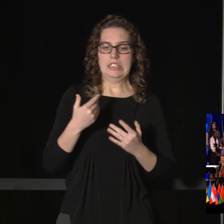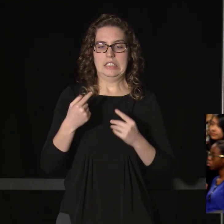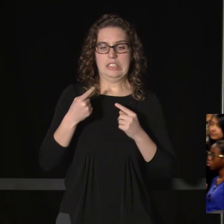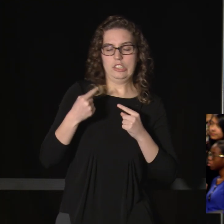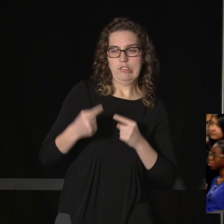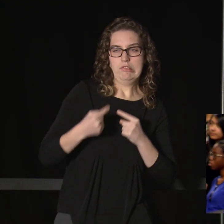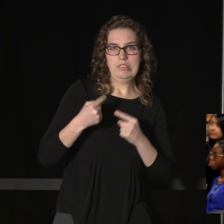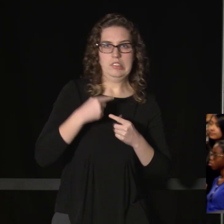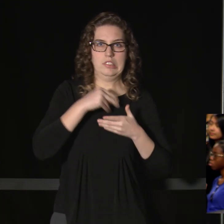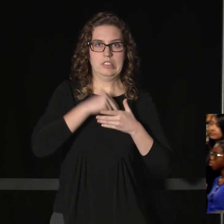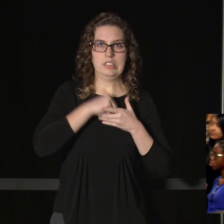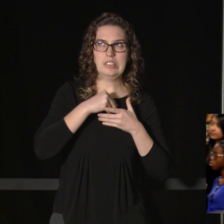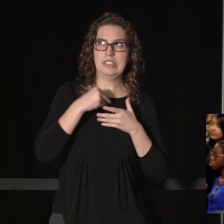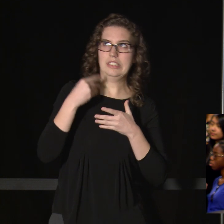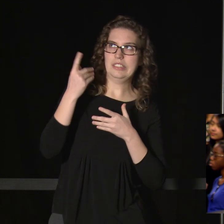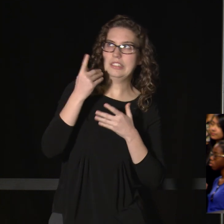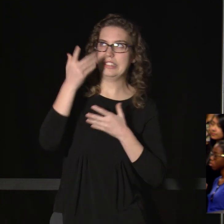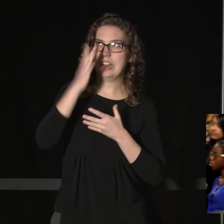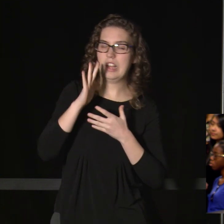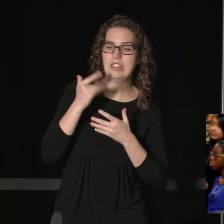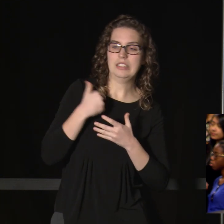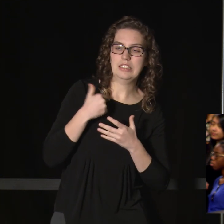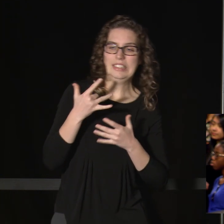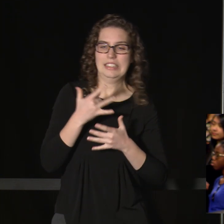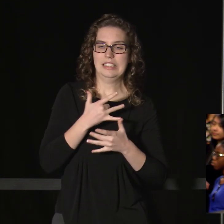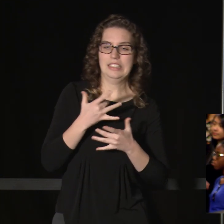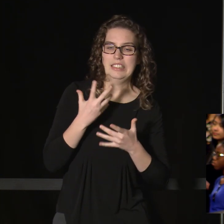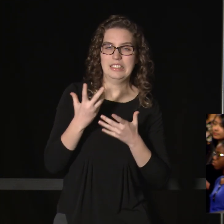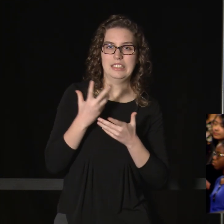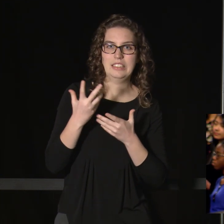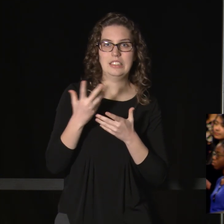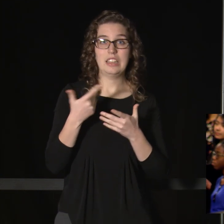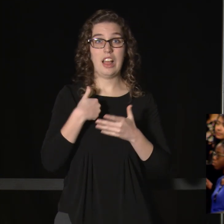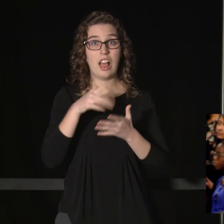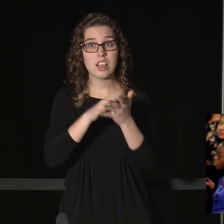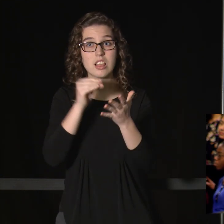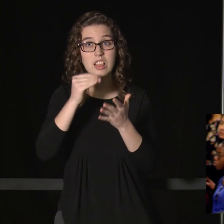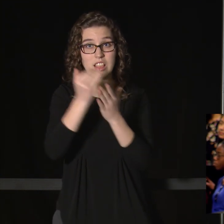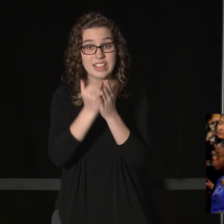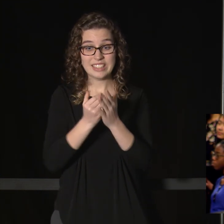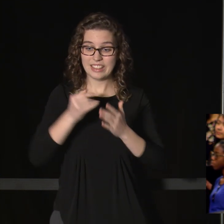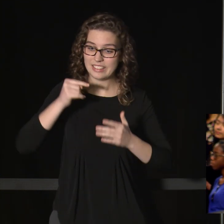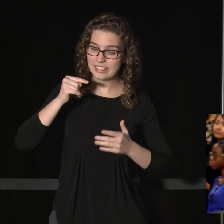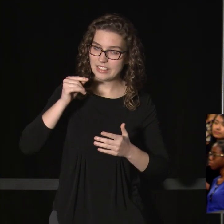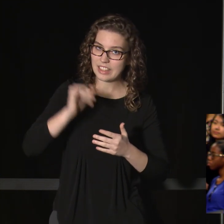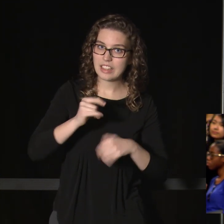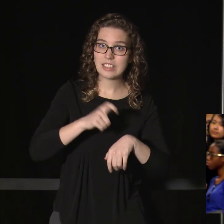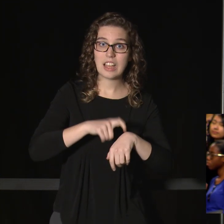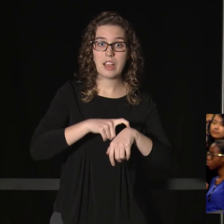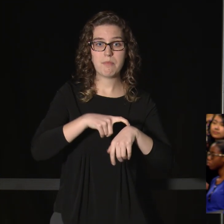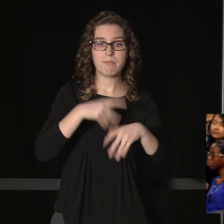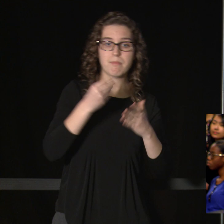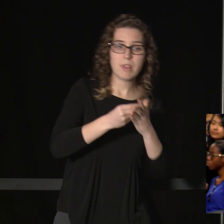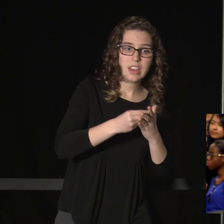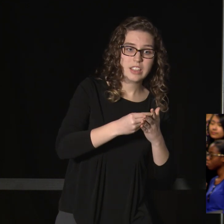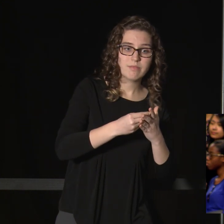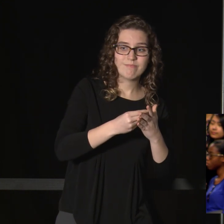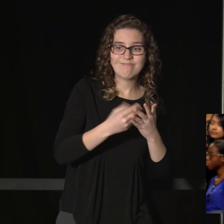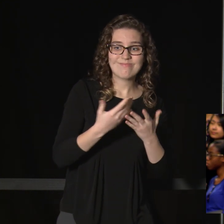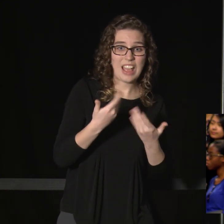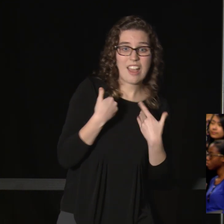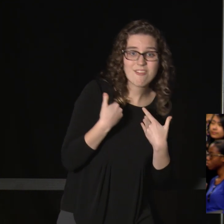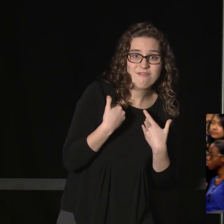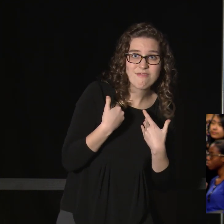God. And then I realized that I learned that lesson right then in my life, that money comes and money goes. Possessions come and possessions